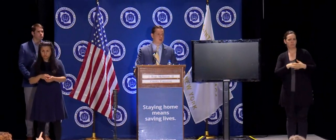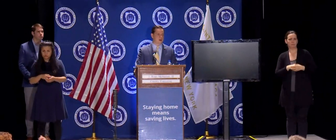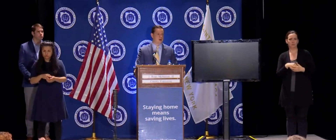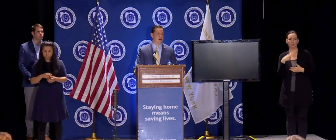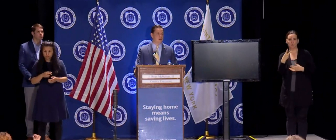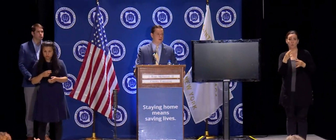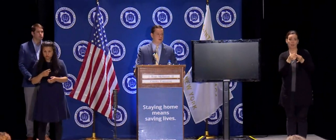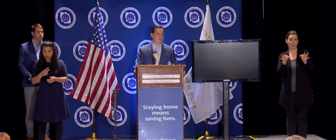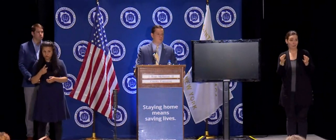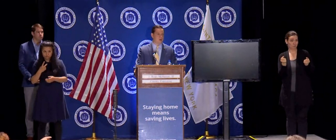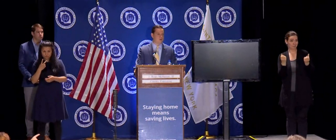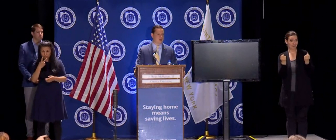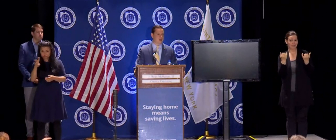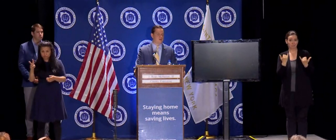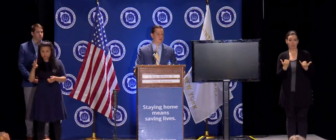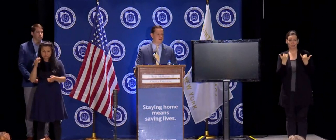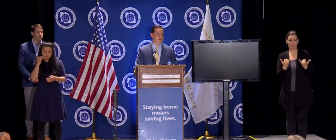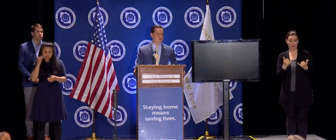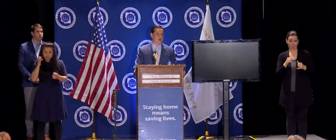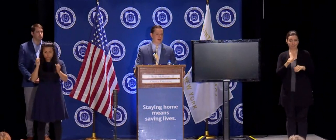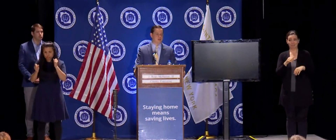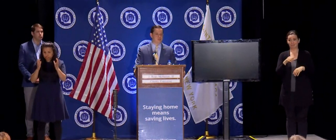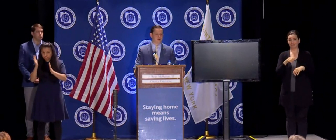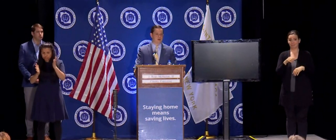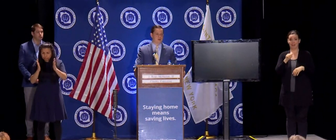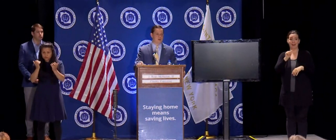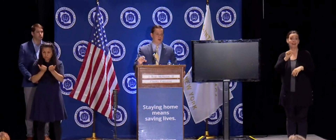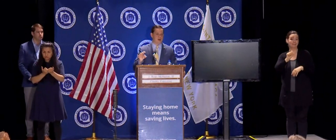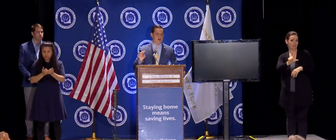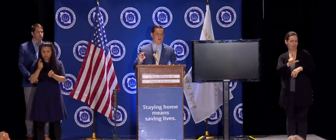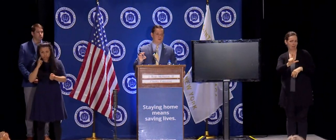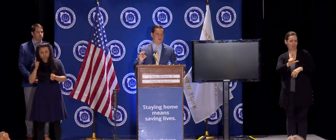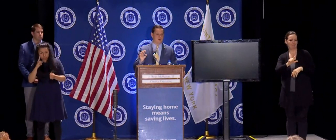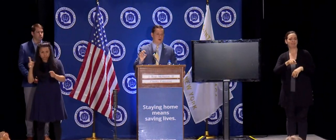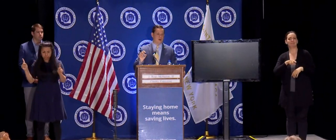sign at every session. I'm not sure